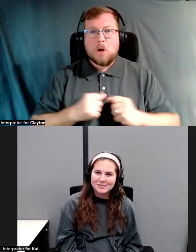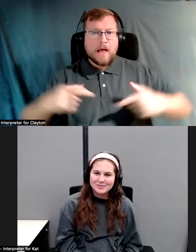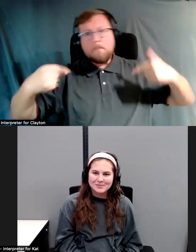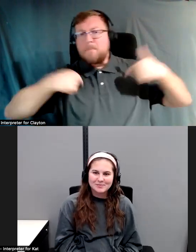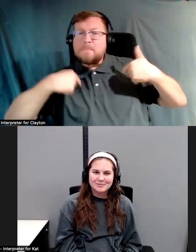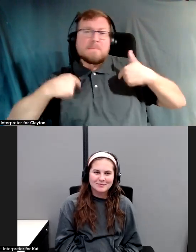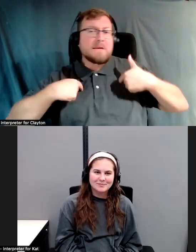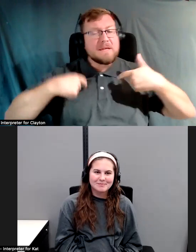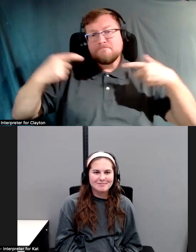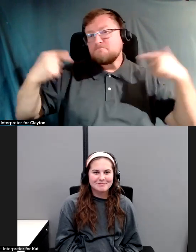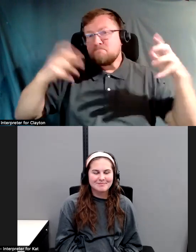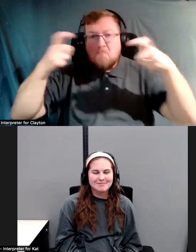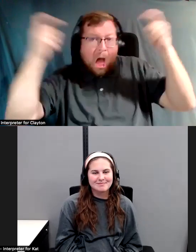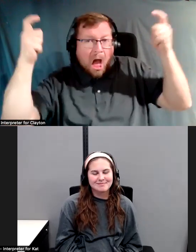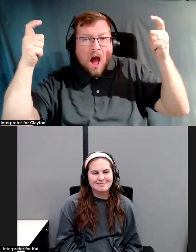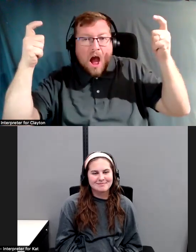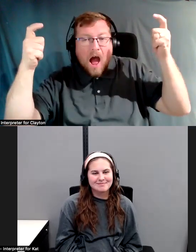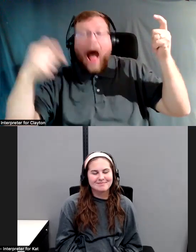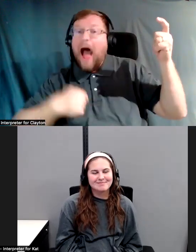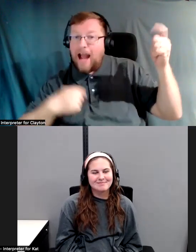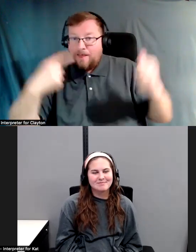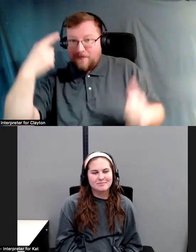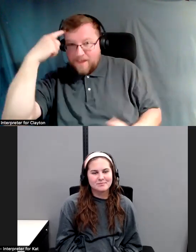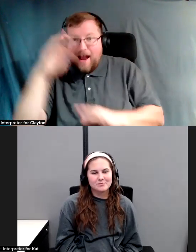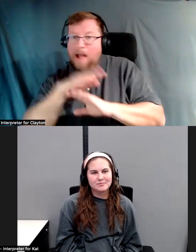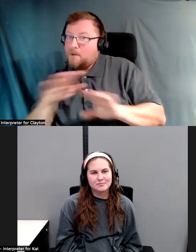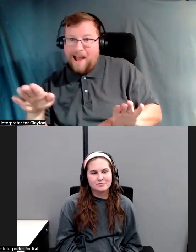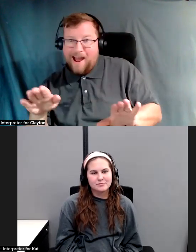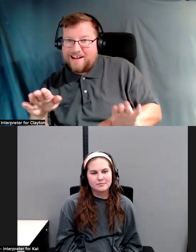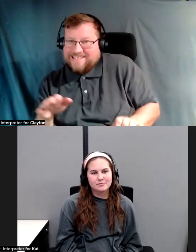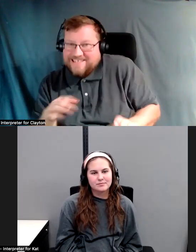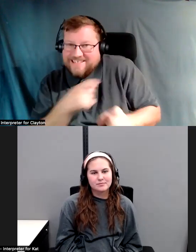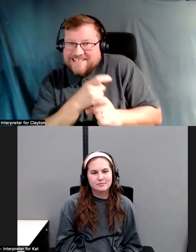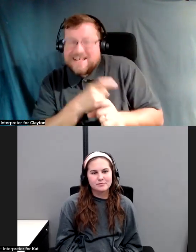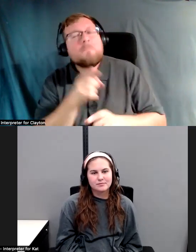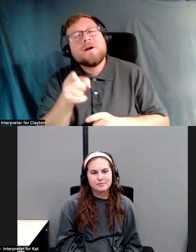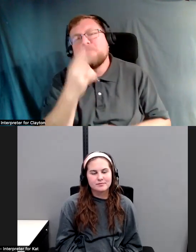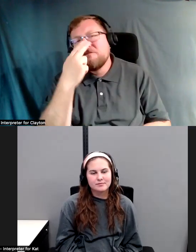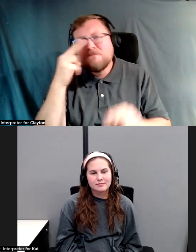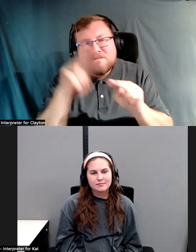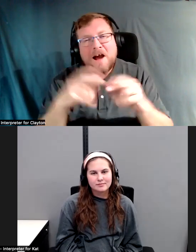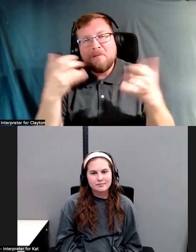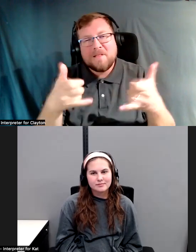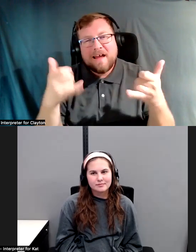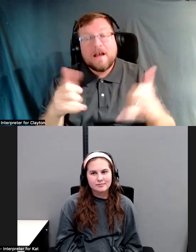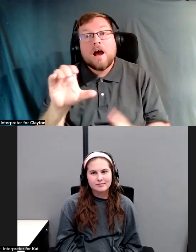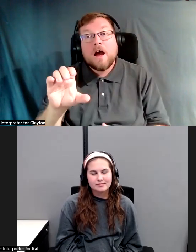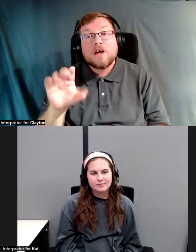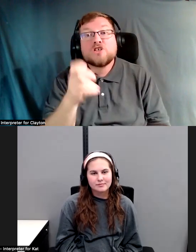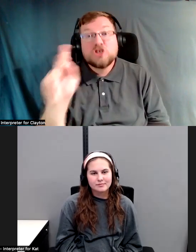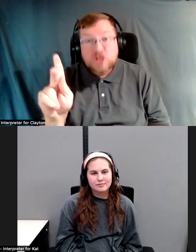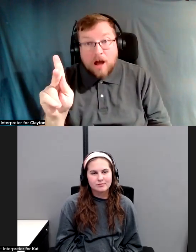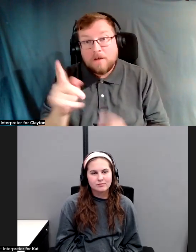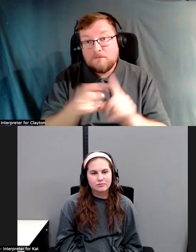is, according to me anyways, but yeah, he was a lot of fun to play. And then Chuck on So Help Me Todd was a lot of